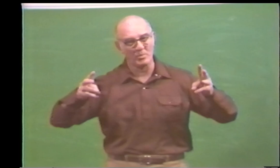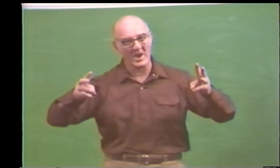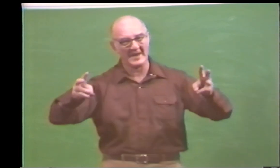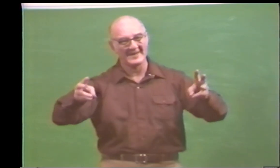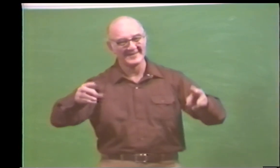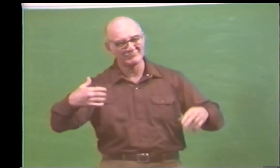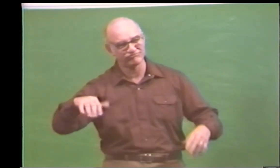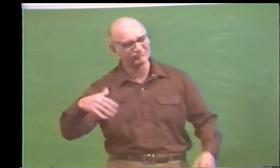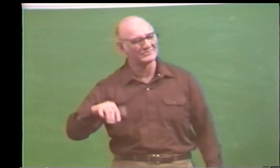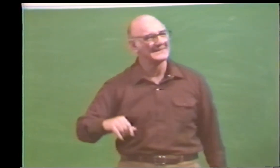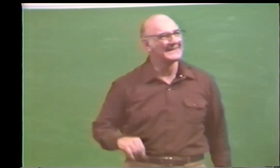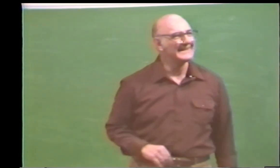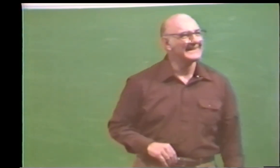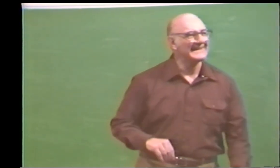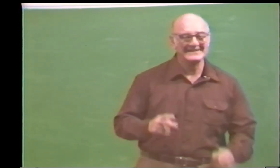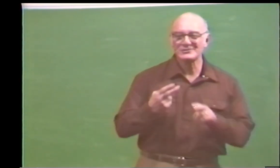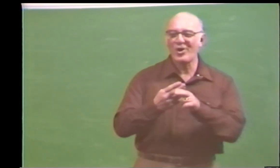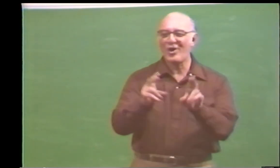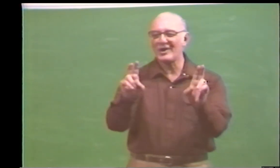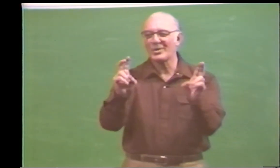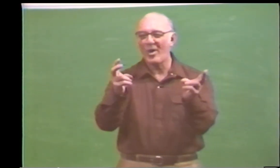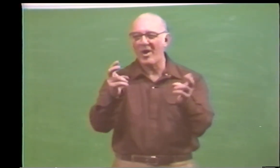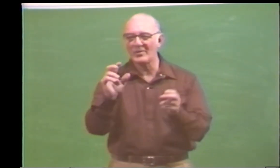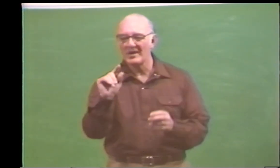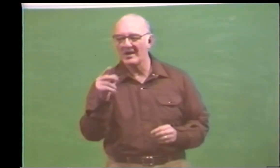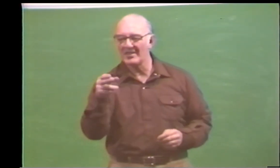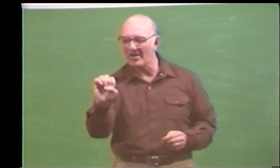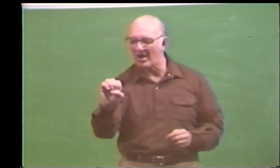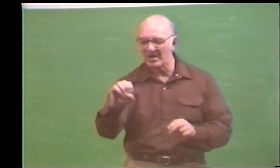way. It's called, quote, the